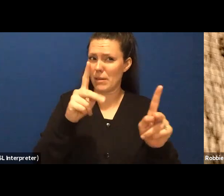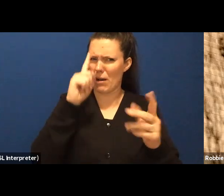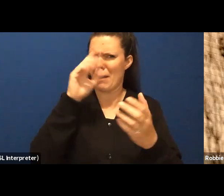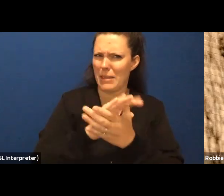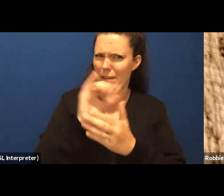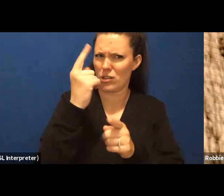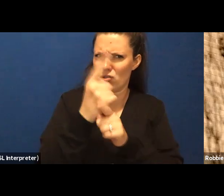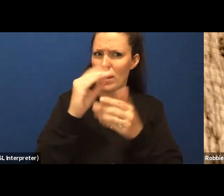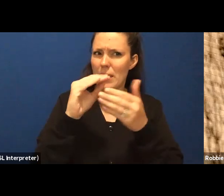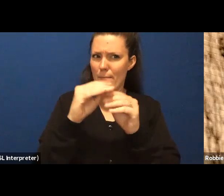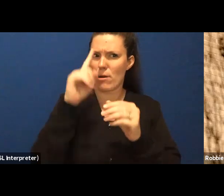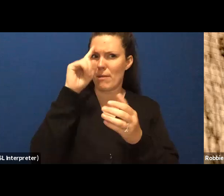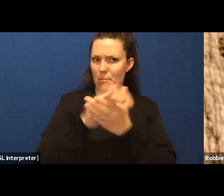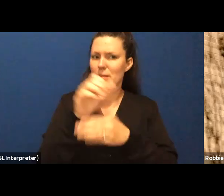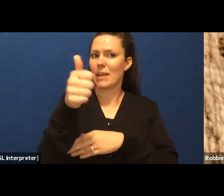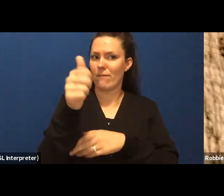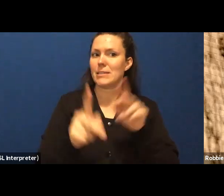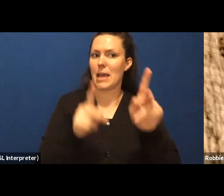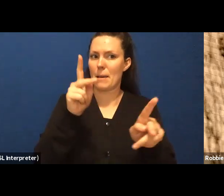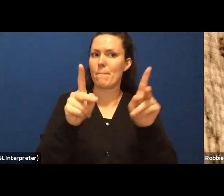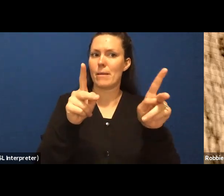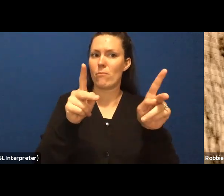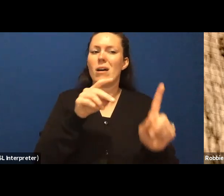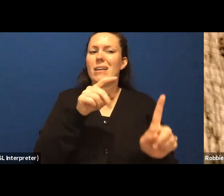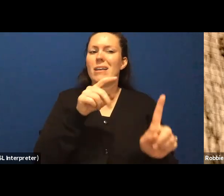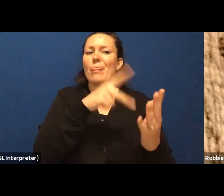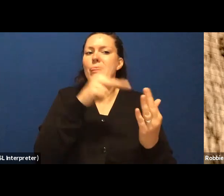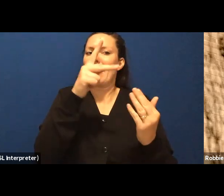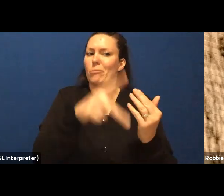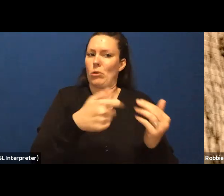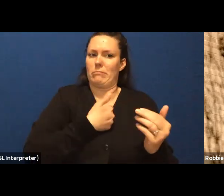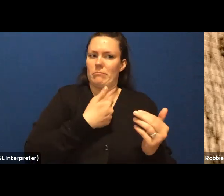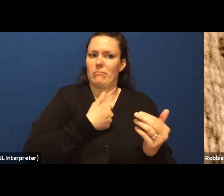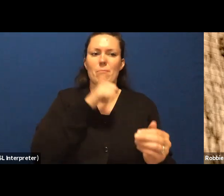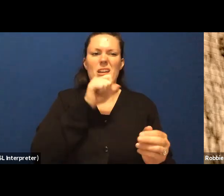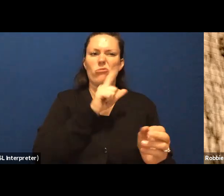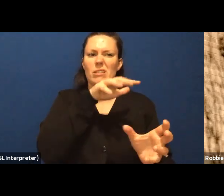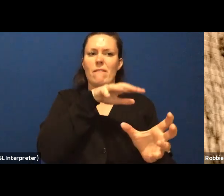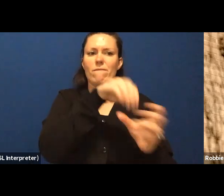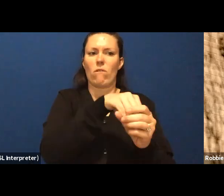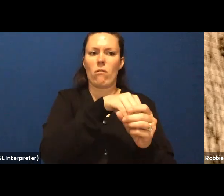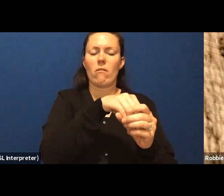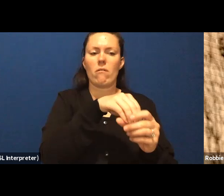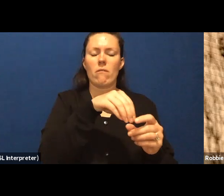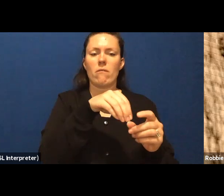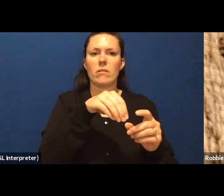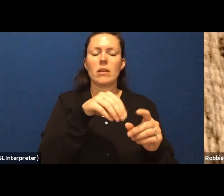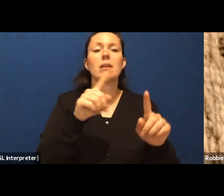100% sure on that, because that's a program that I'm not really involved with. And, the